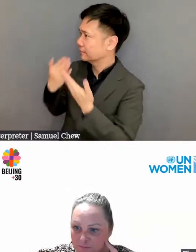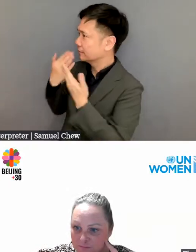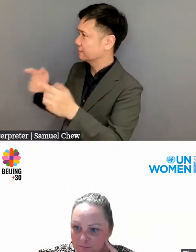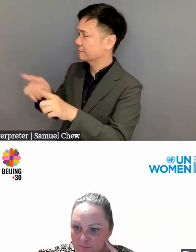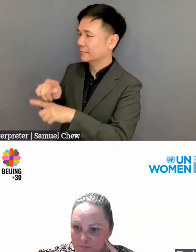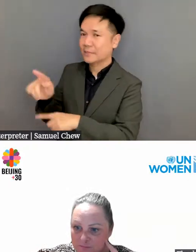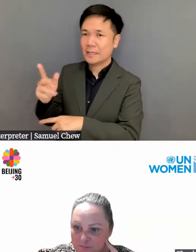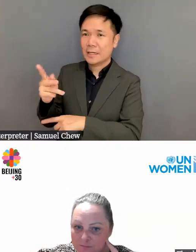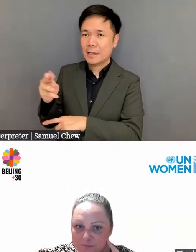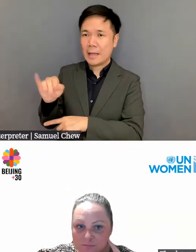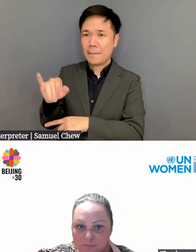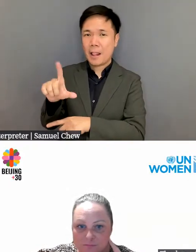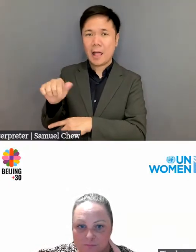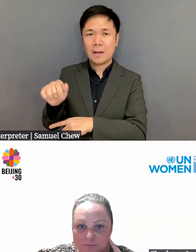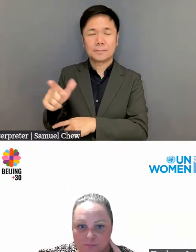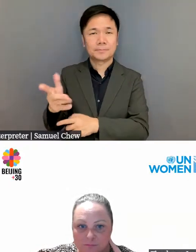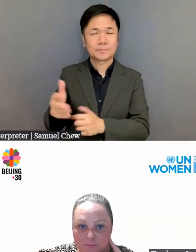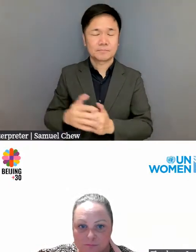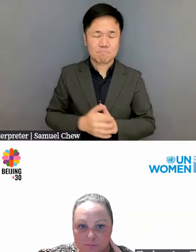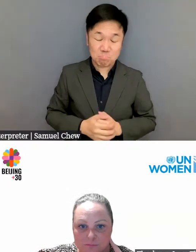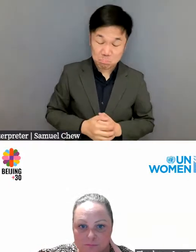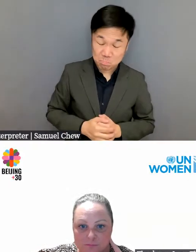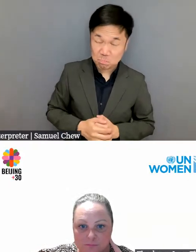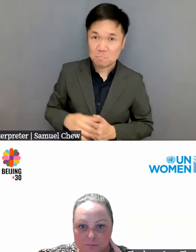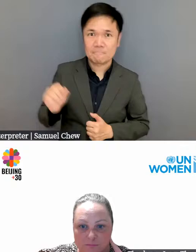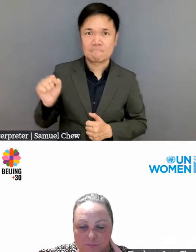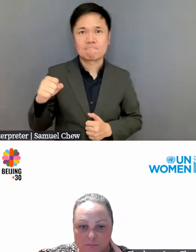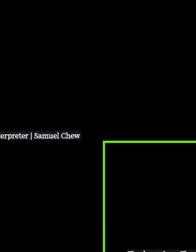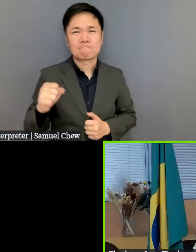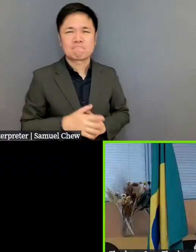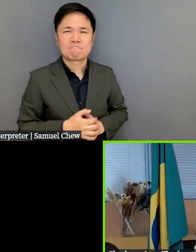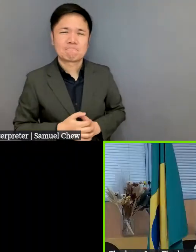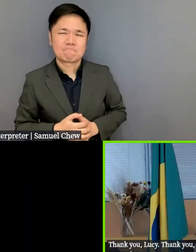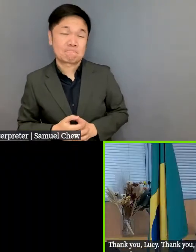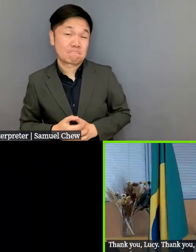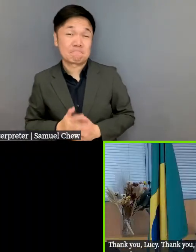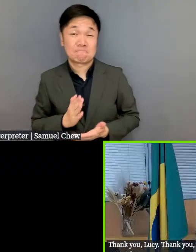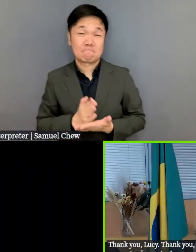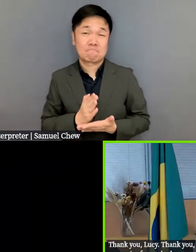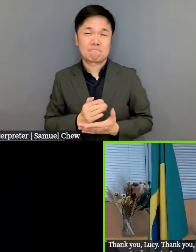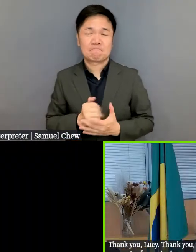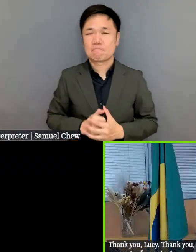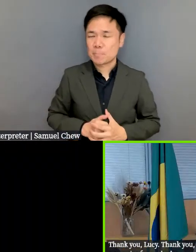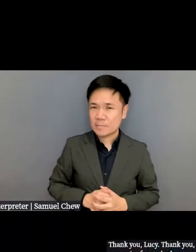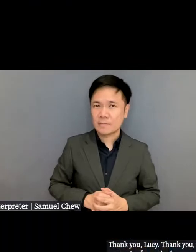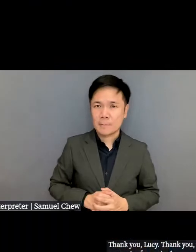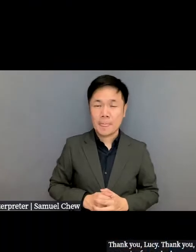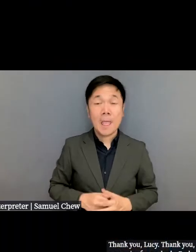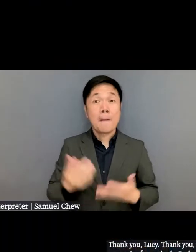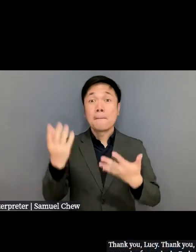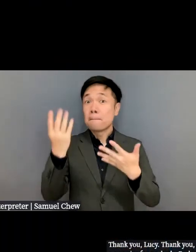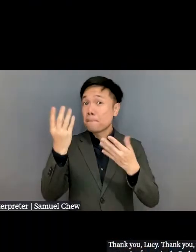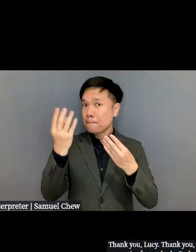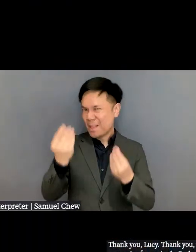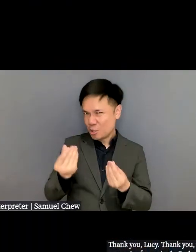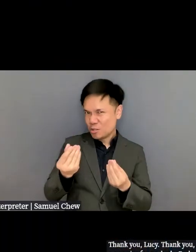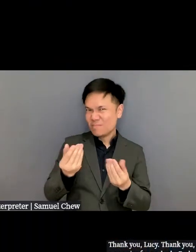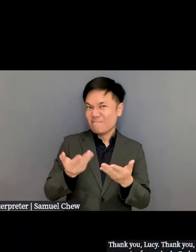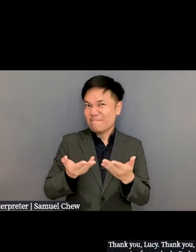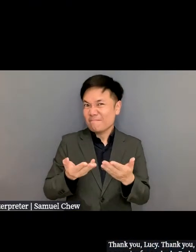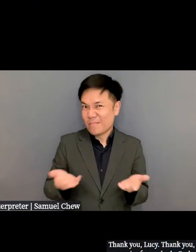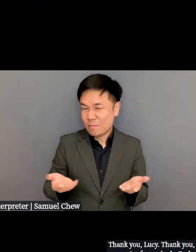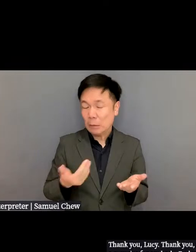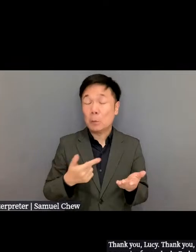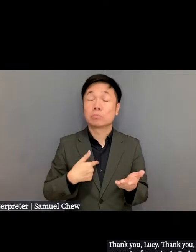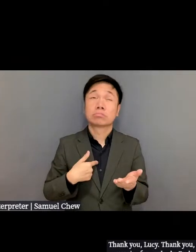colleagues. Yeah, I have to agree, and it's not a surprise for anybody. Budget and resources are a problem or challenge